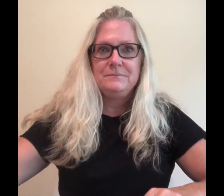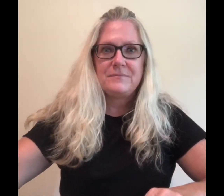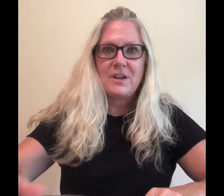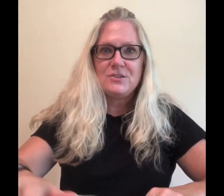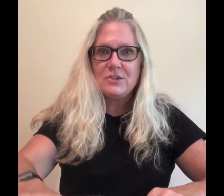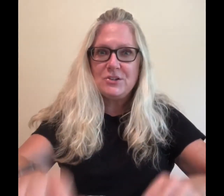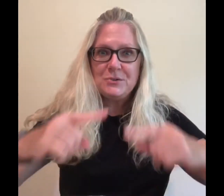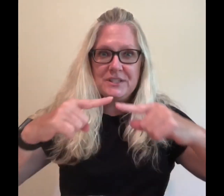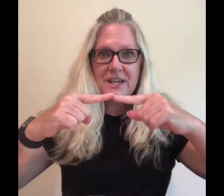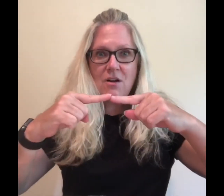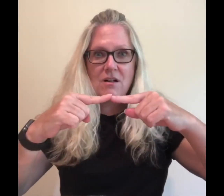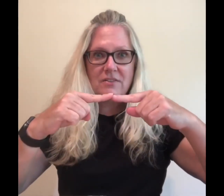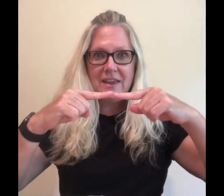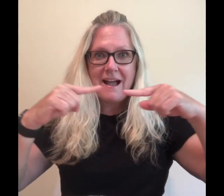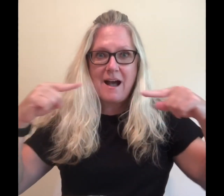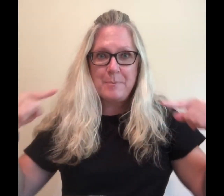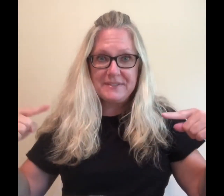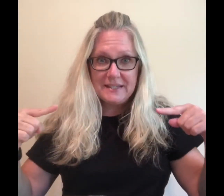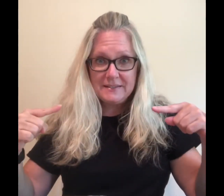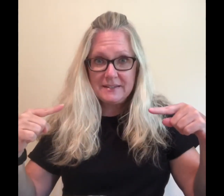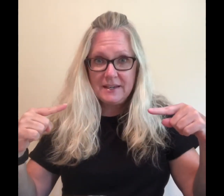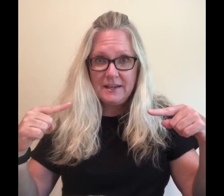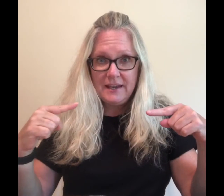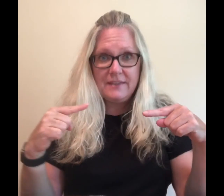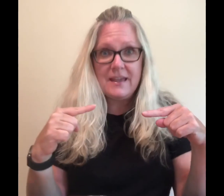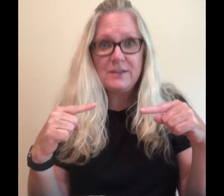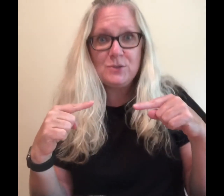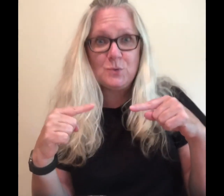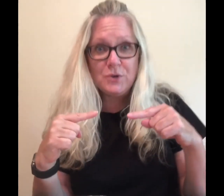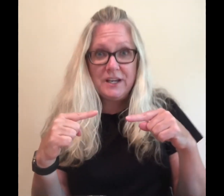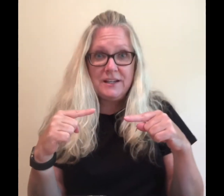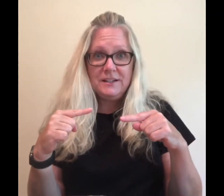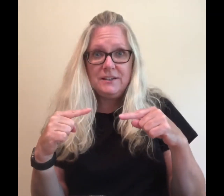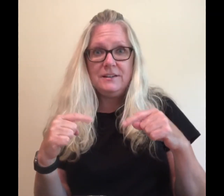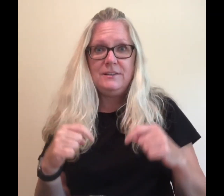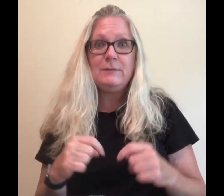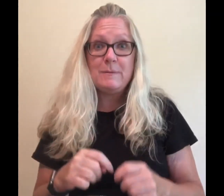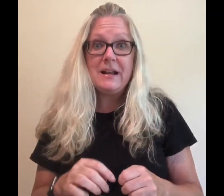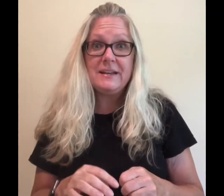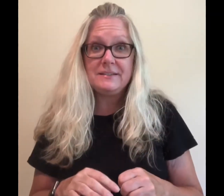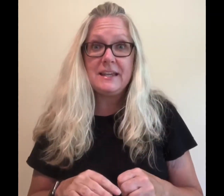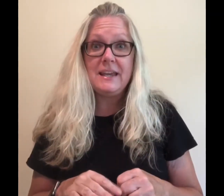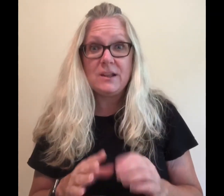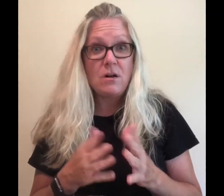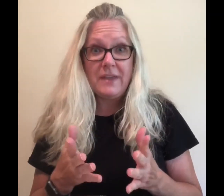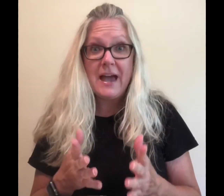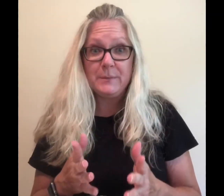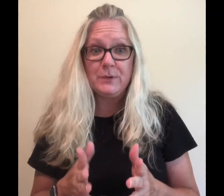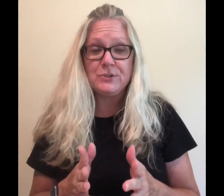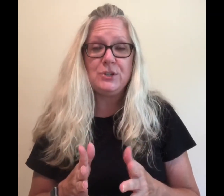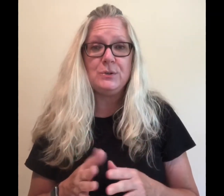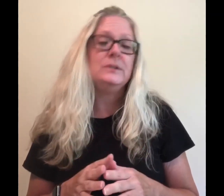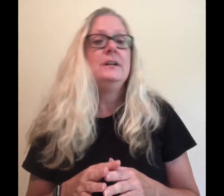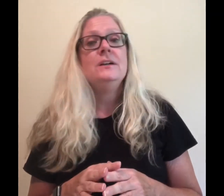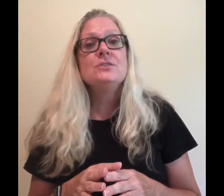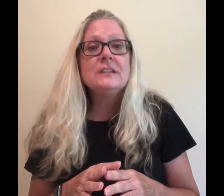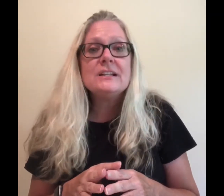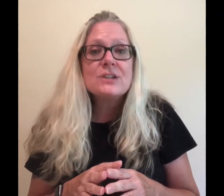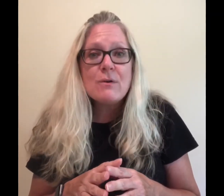So did you see all the opposites in that story? There were many to see, and all the animals too. So let's go over some